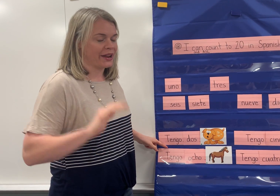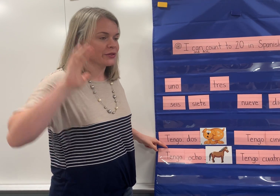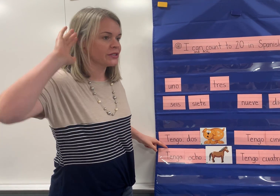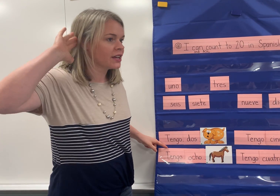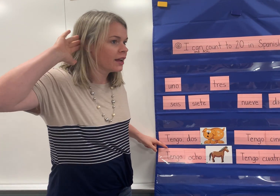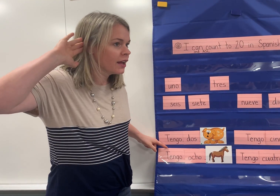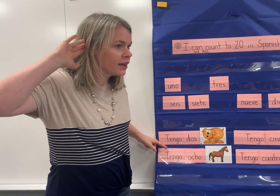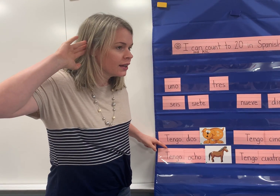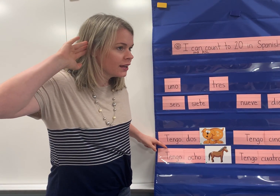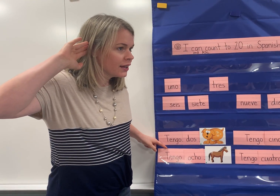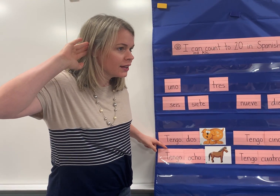caballos.